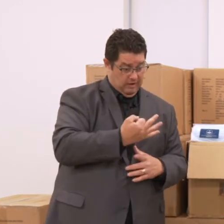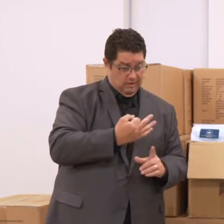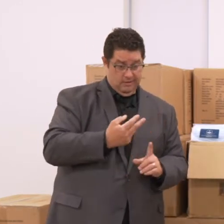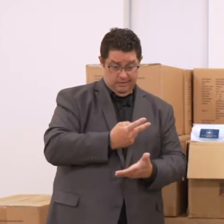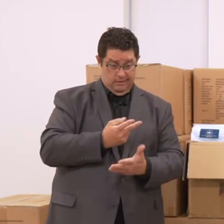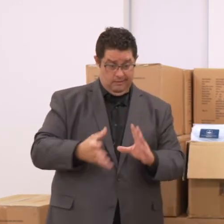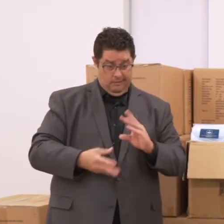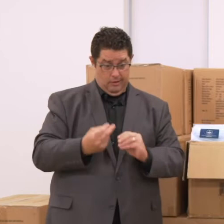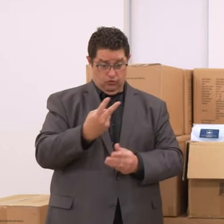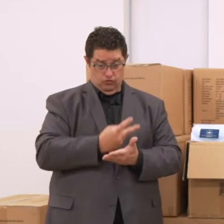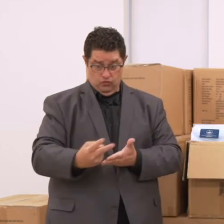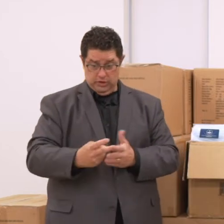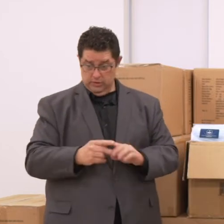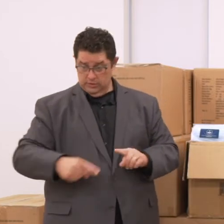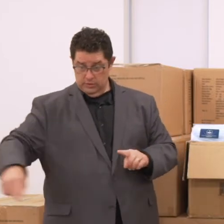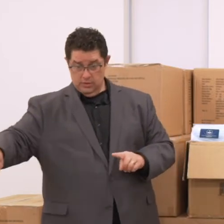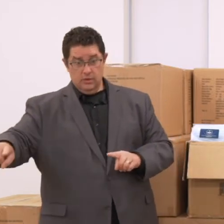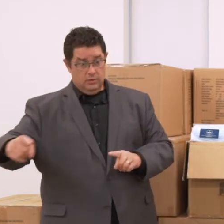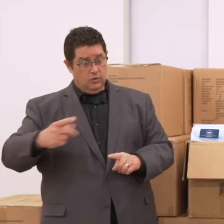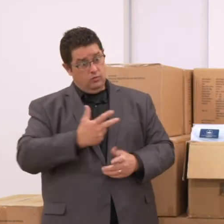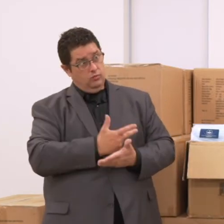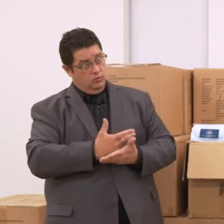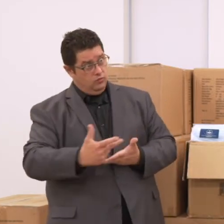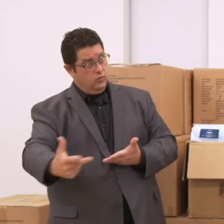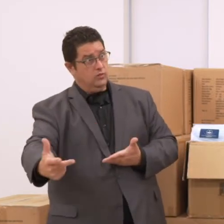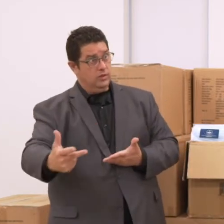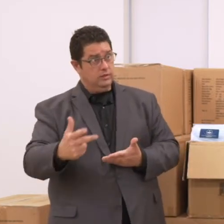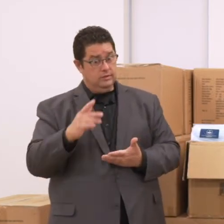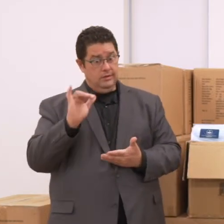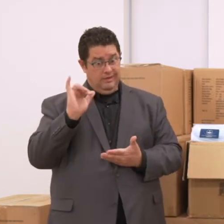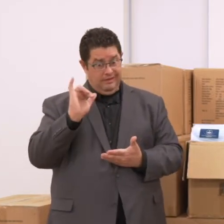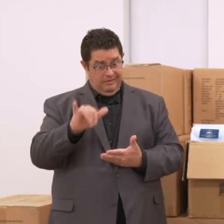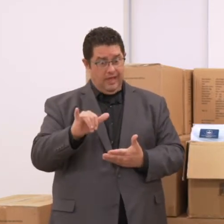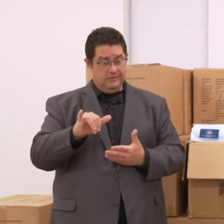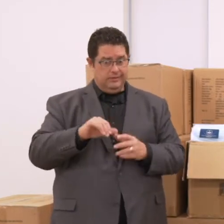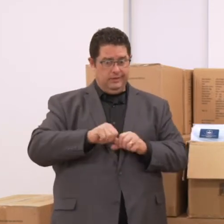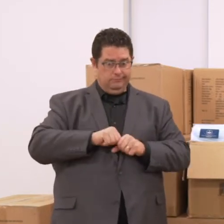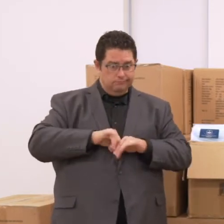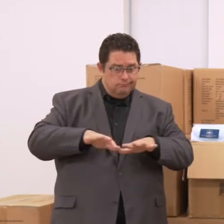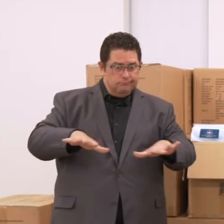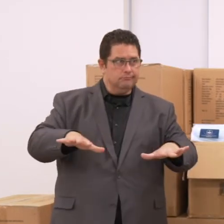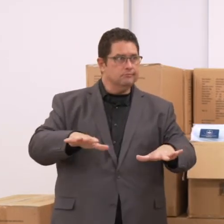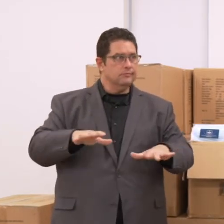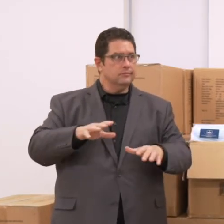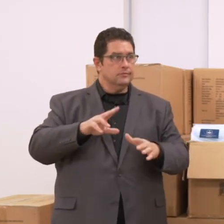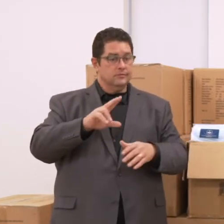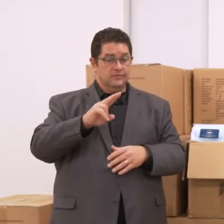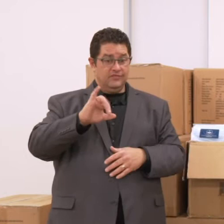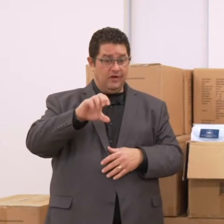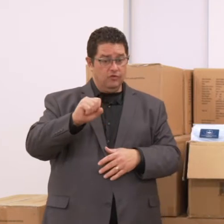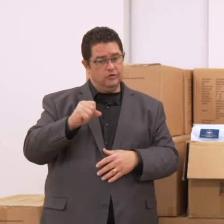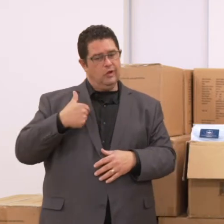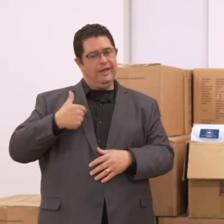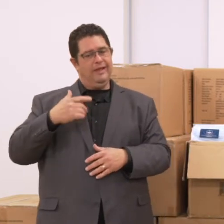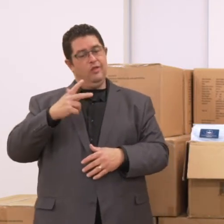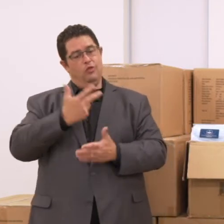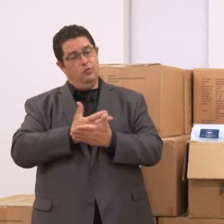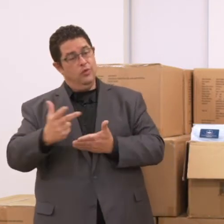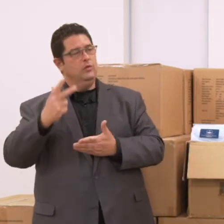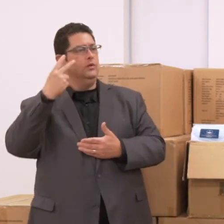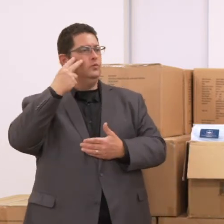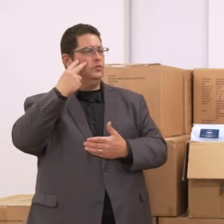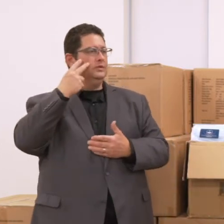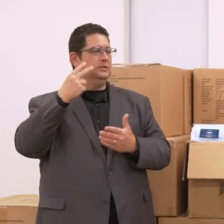more, which is the 2 weeks is the replication cycle of this virus, we will begin to see the impact of the decisions we're making